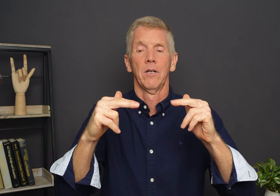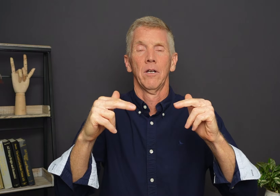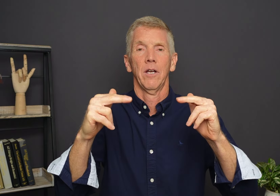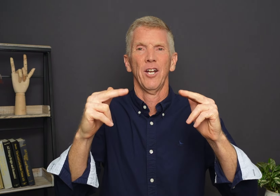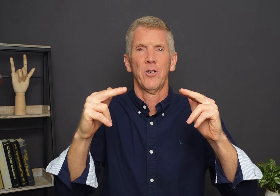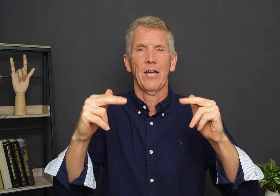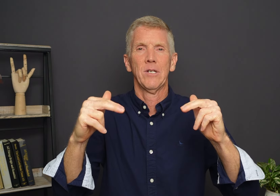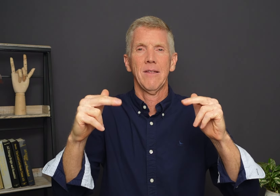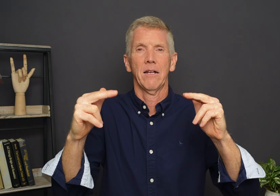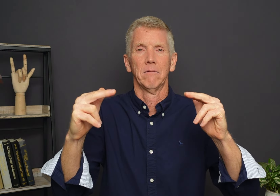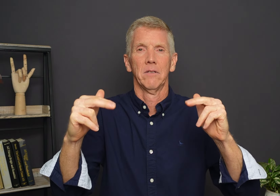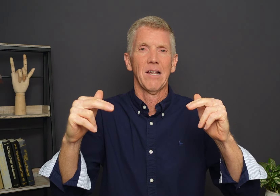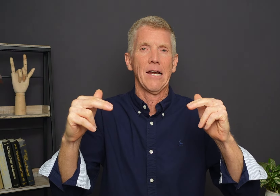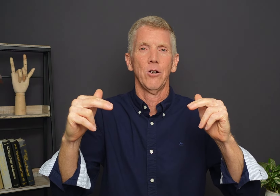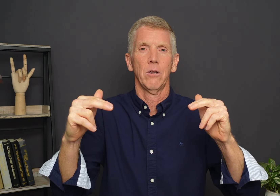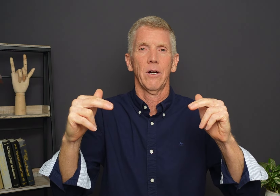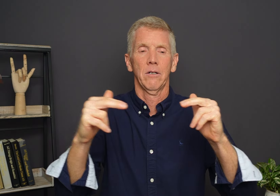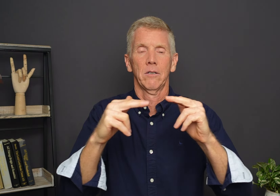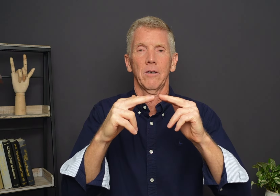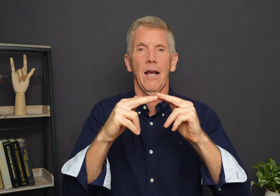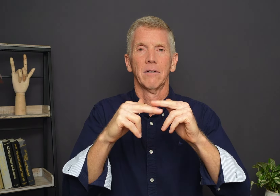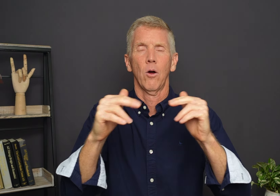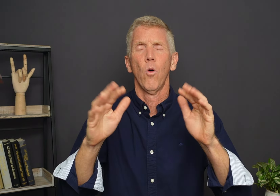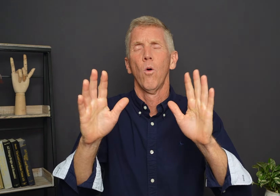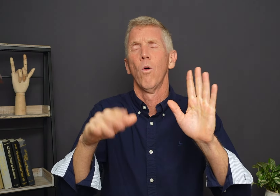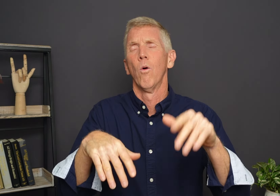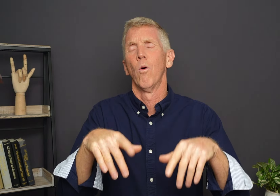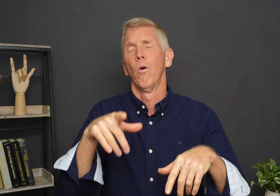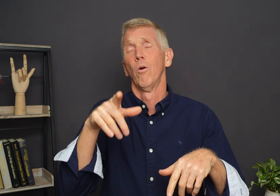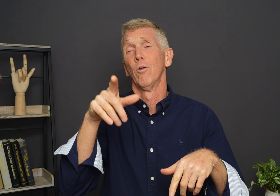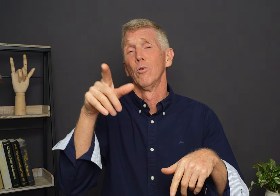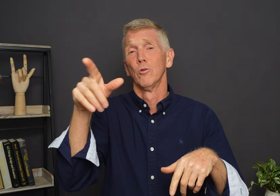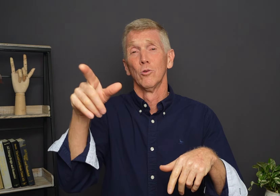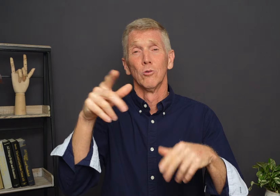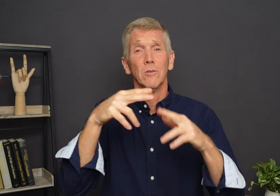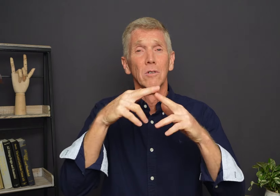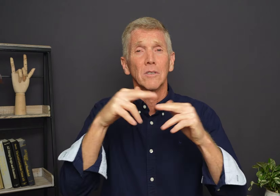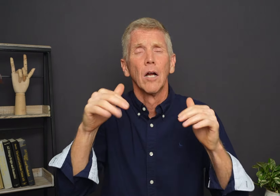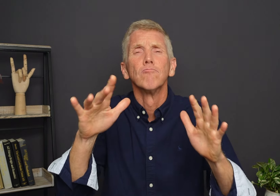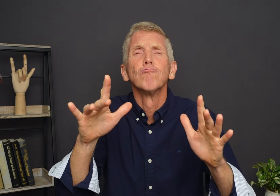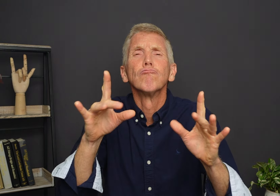and can you see that lasagna noodle there? Okay, lasagna. Oh.